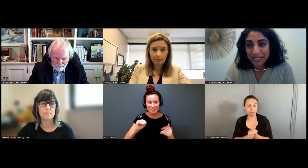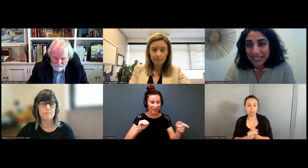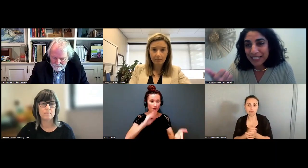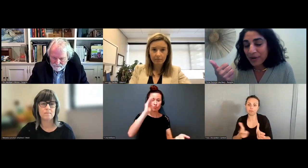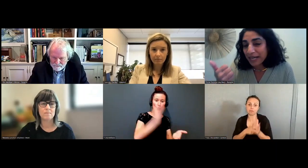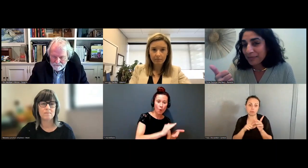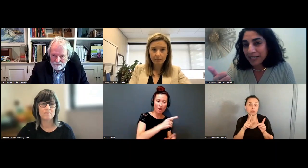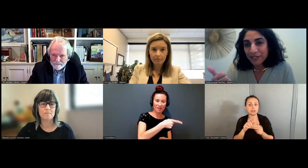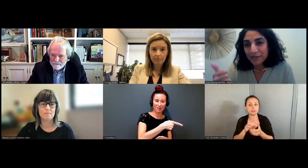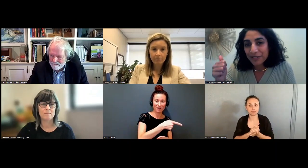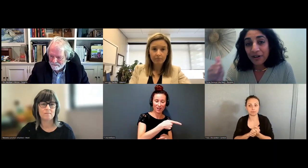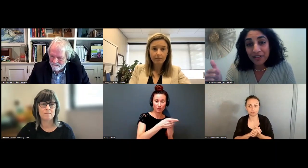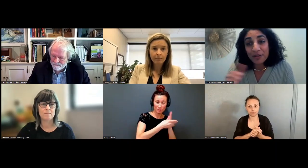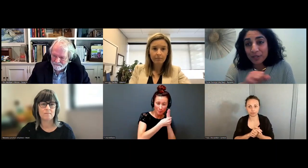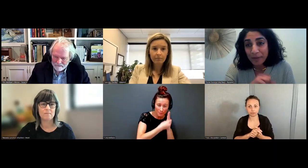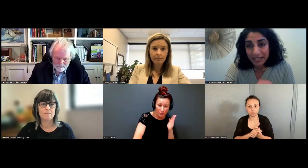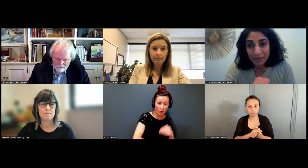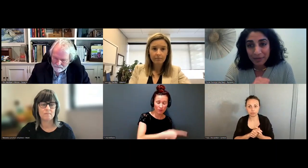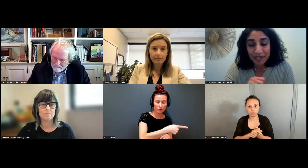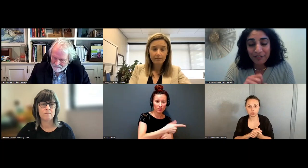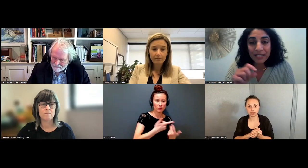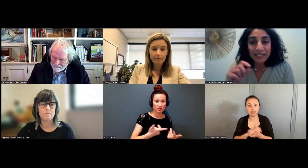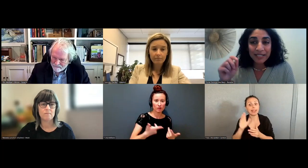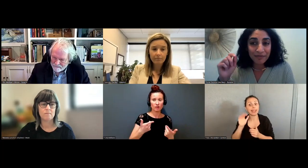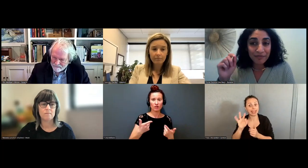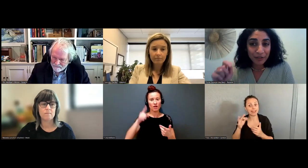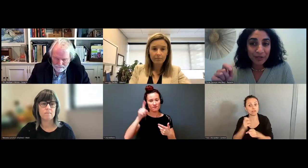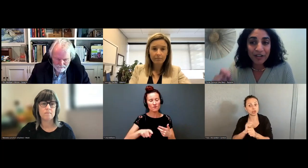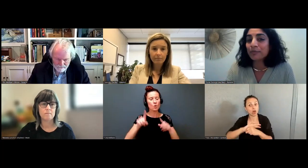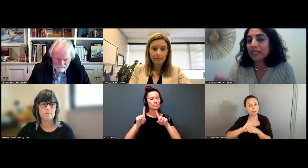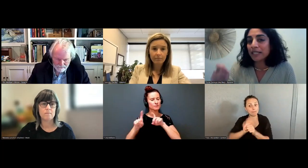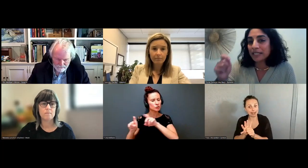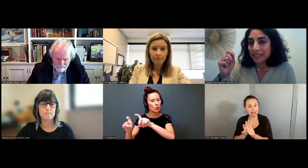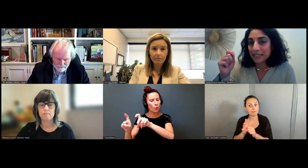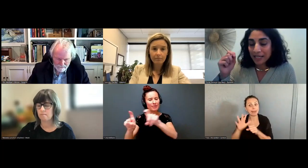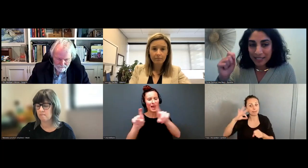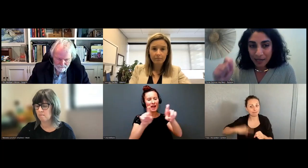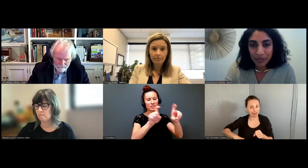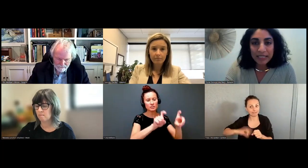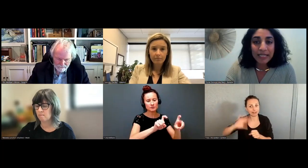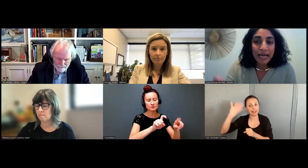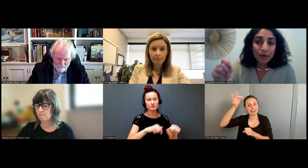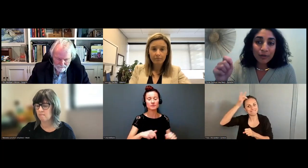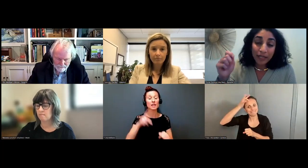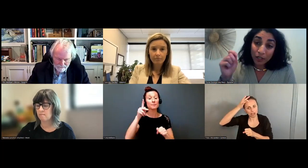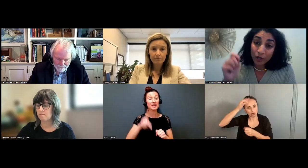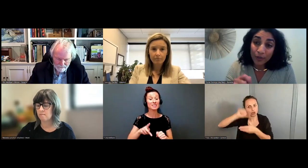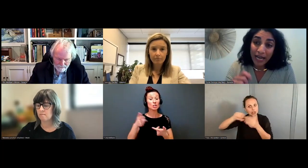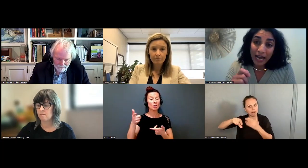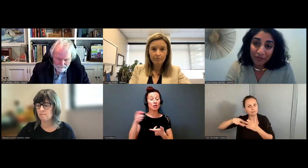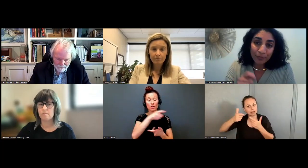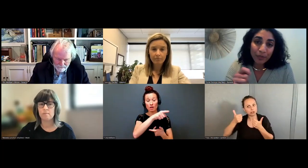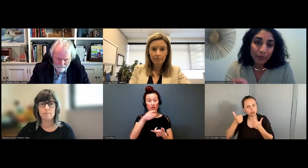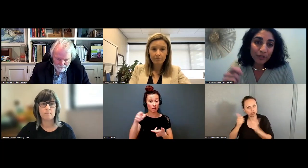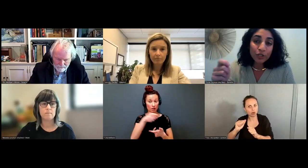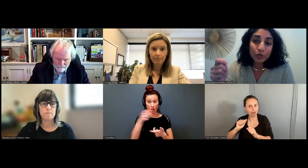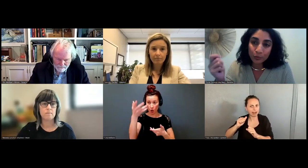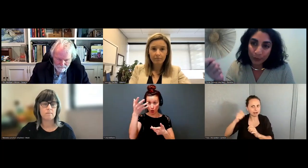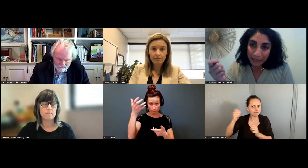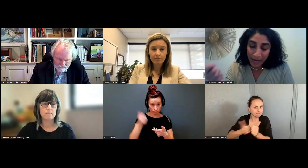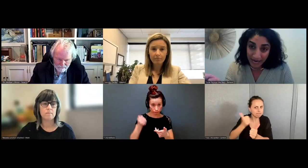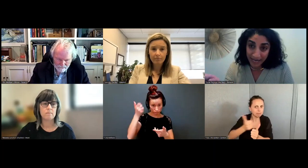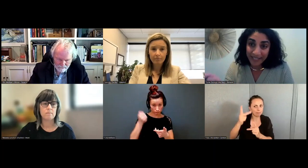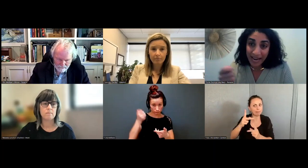CERB amnesty. So anybody who's gotten those pandemic benefits, the federal government is doubling down and going after people